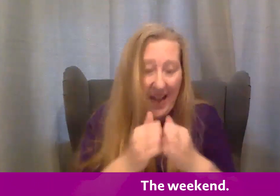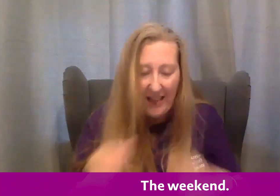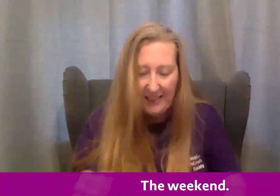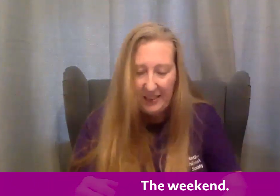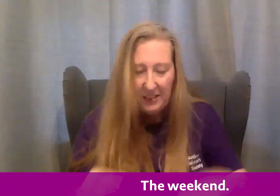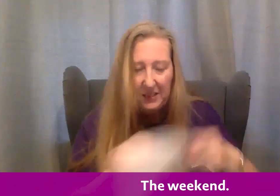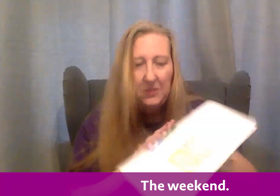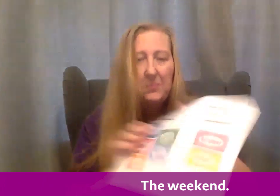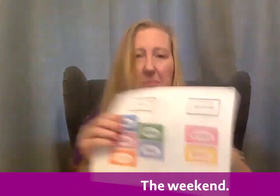the weekend